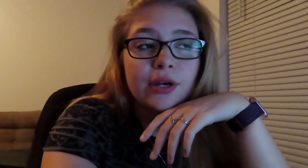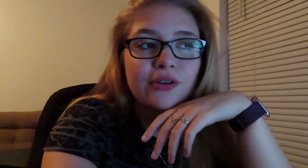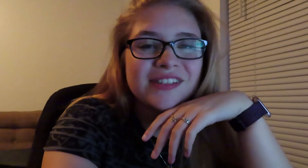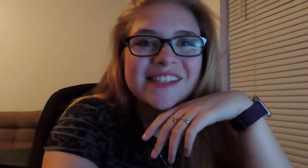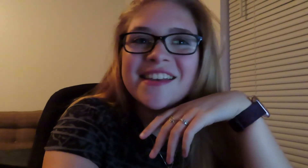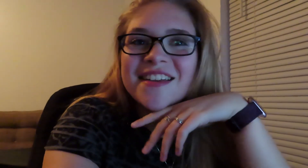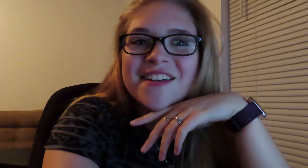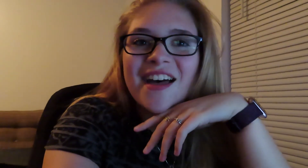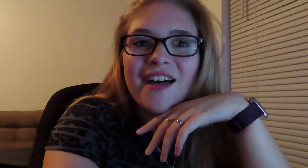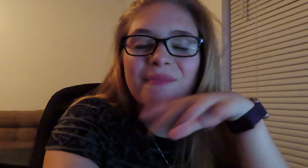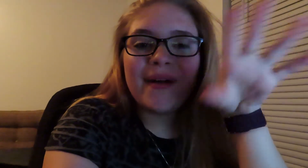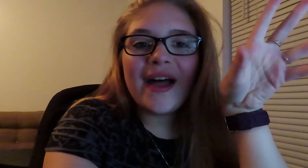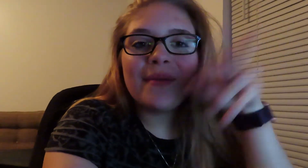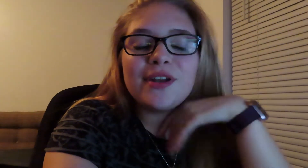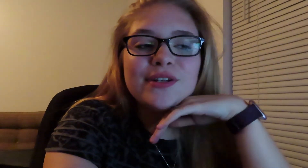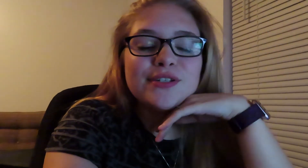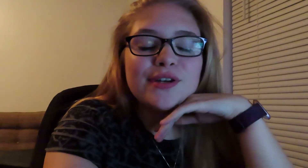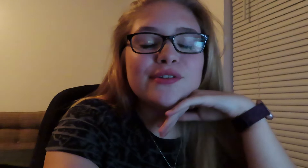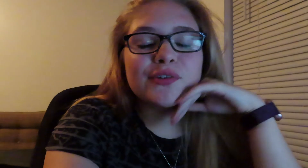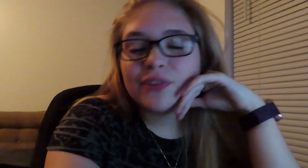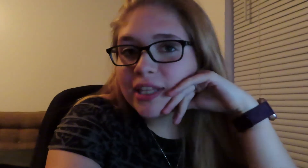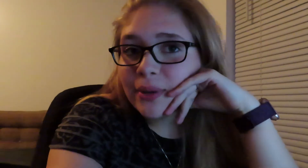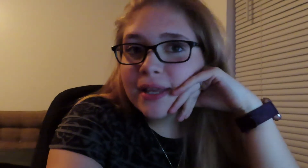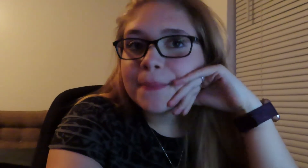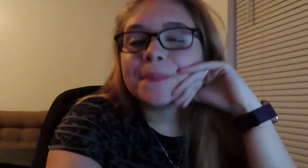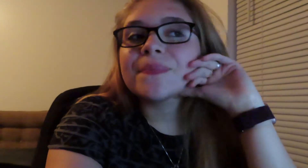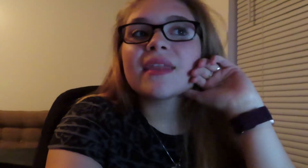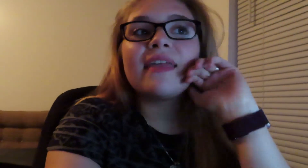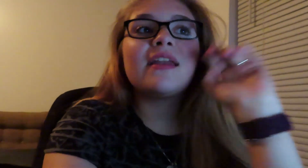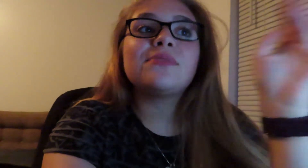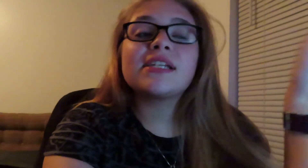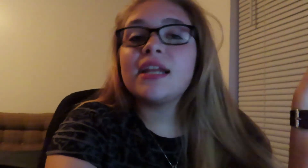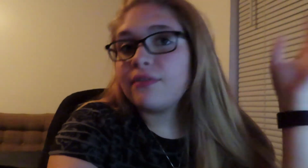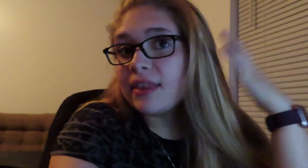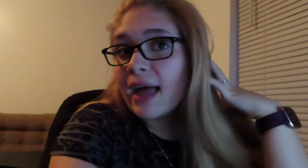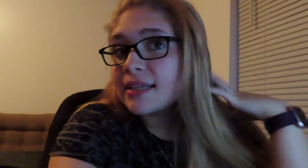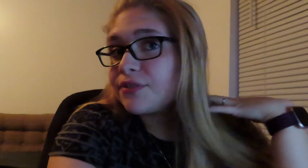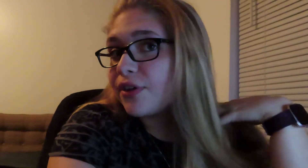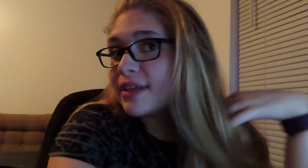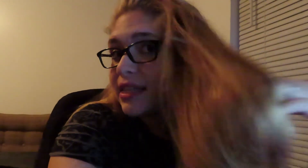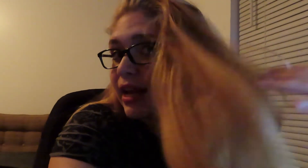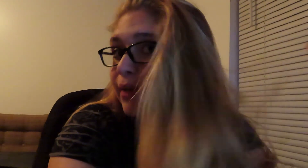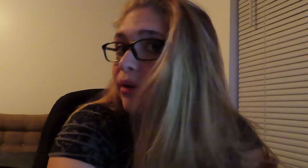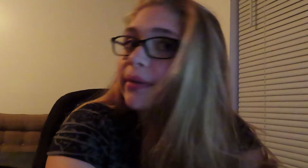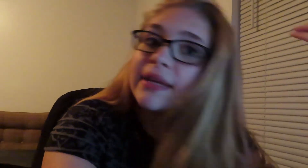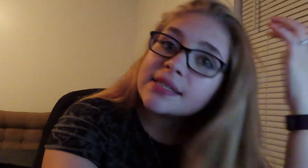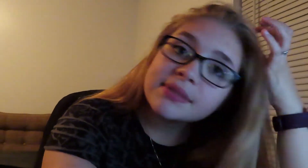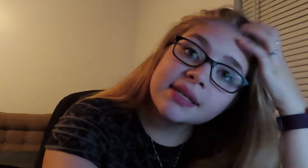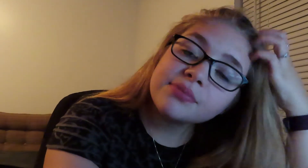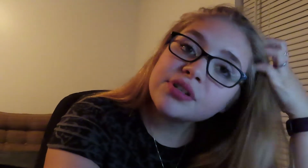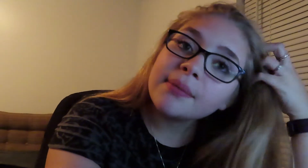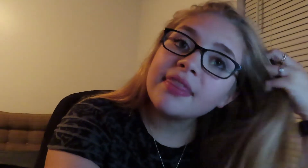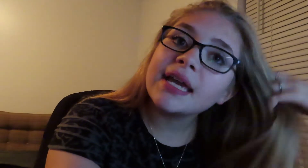notes um but i'm gonna go do those really quick and then i'm just gonna relax for the rest of the night probably play some simps or something